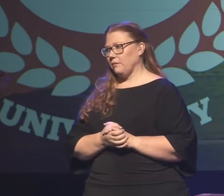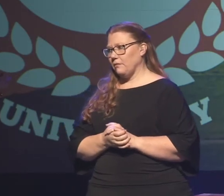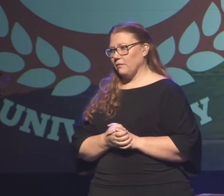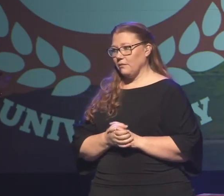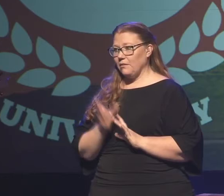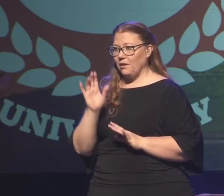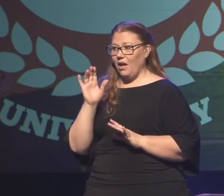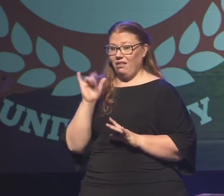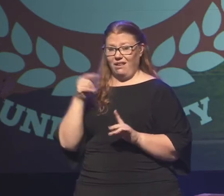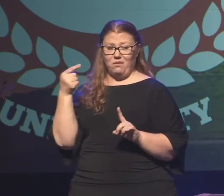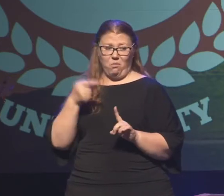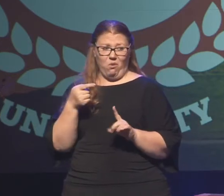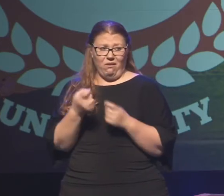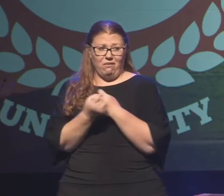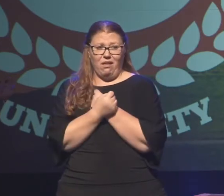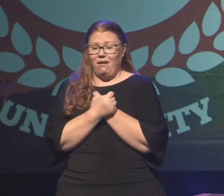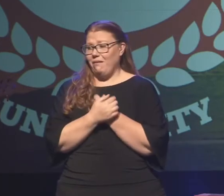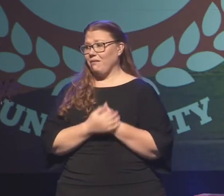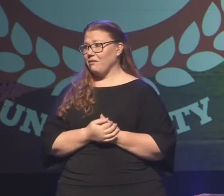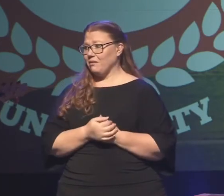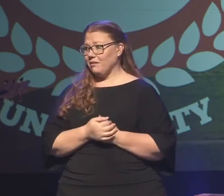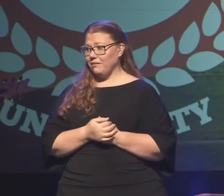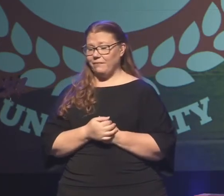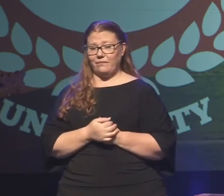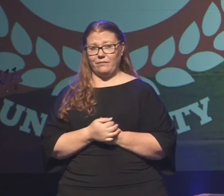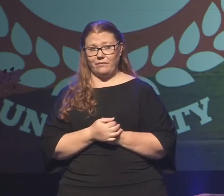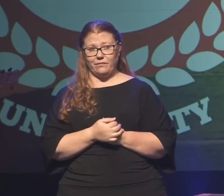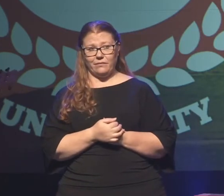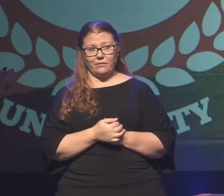And that's what love does. That's what love does.